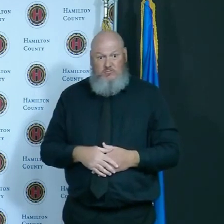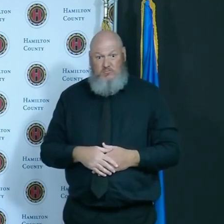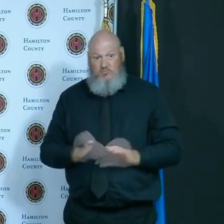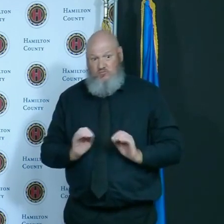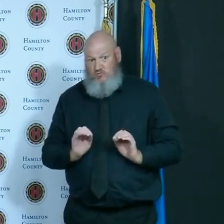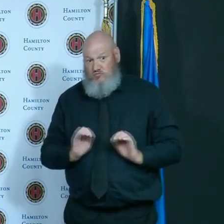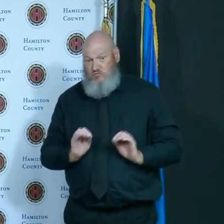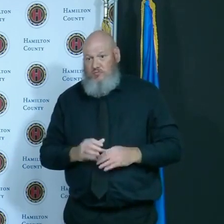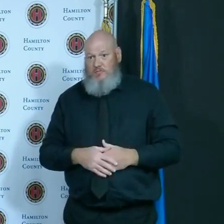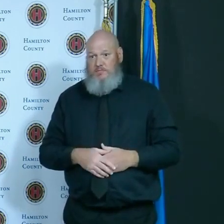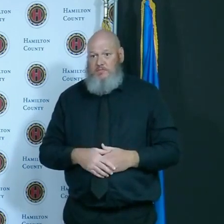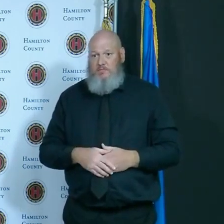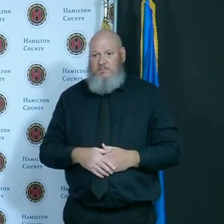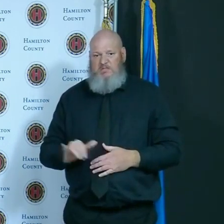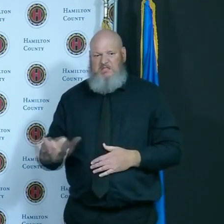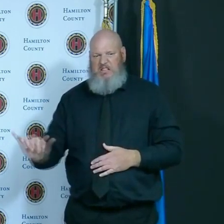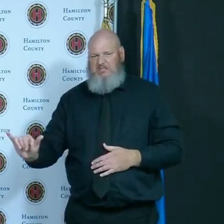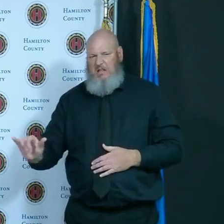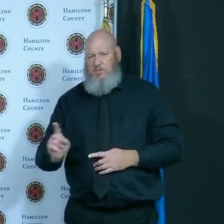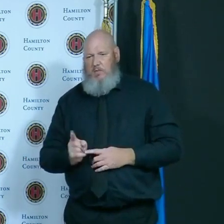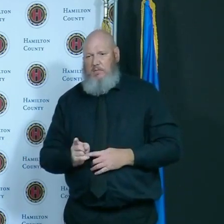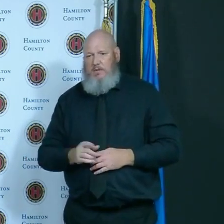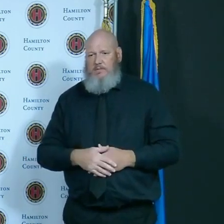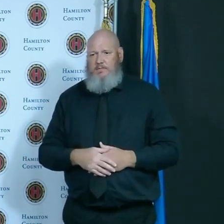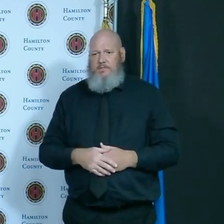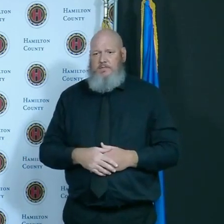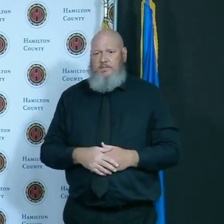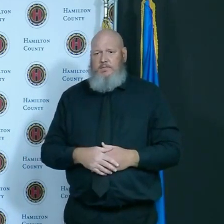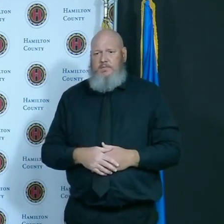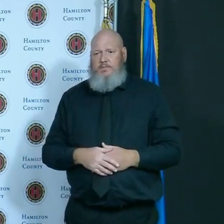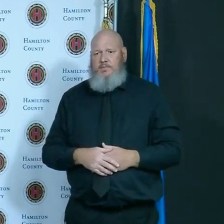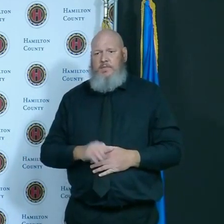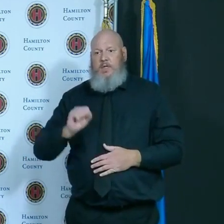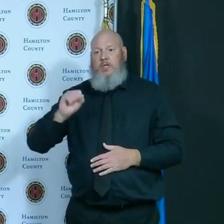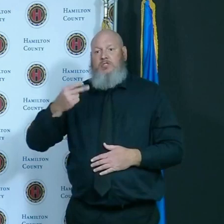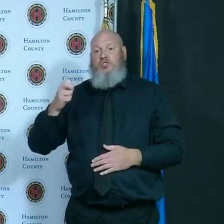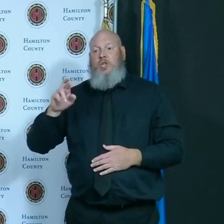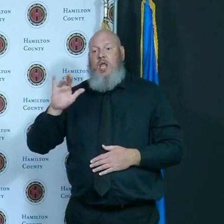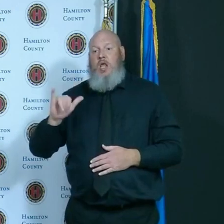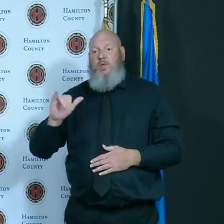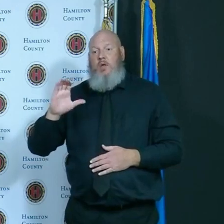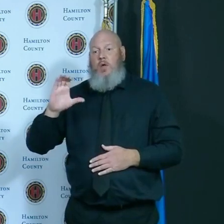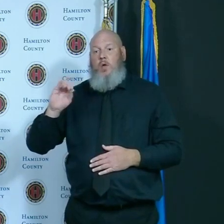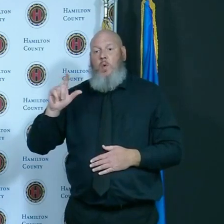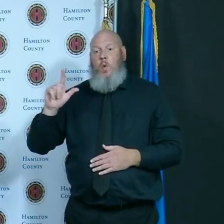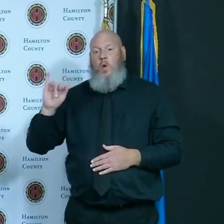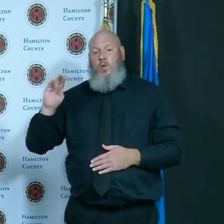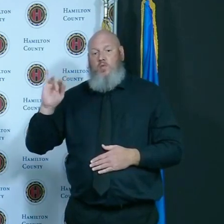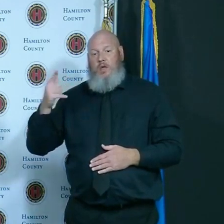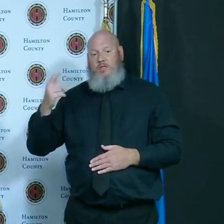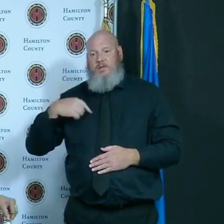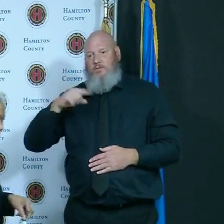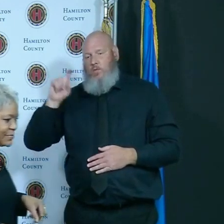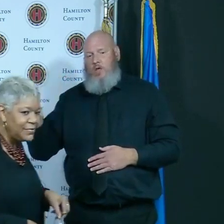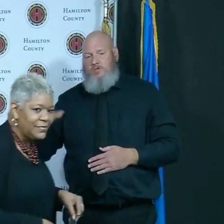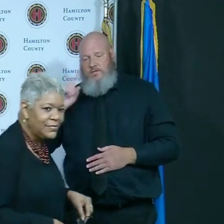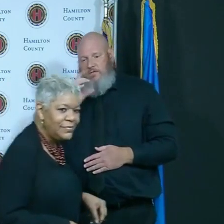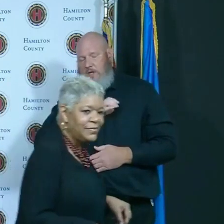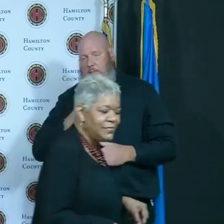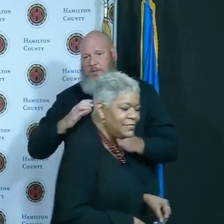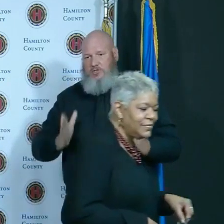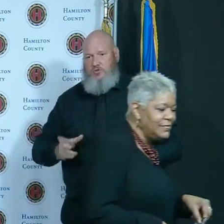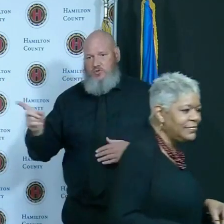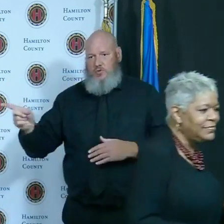Our next question comes from Sherry Coolidge, and it is for Commissioner Dreihaus and possibly one for